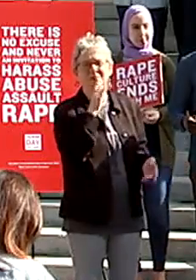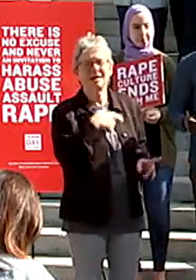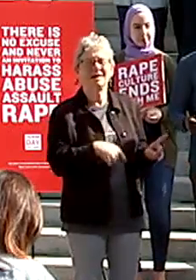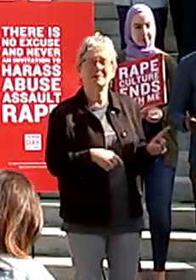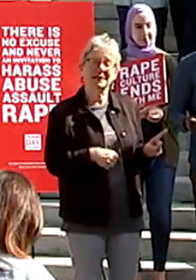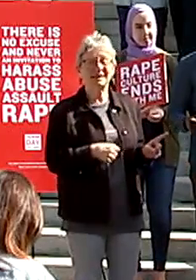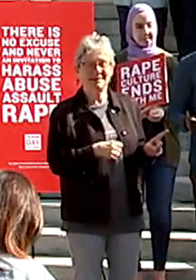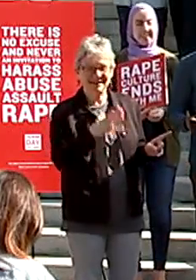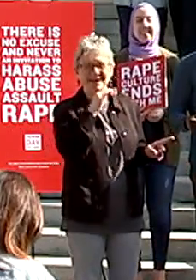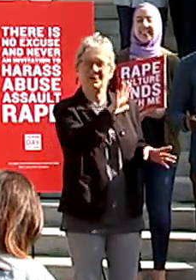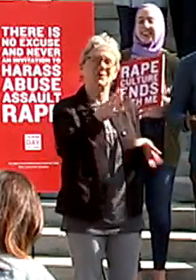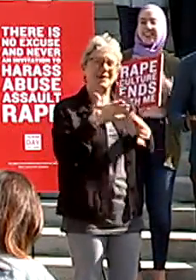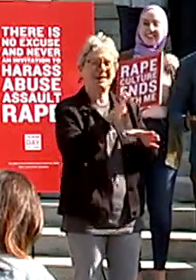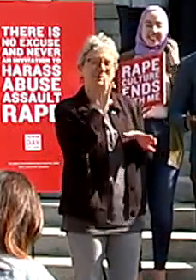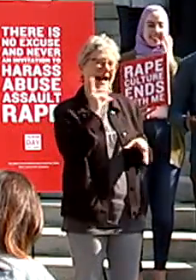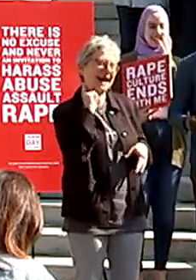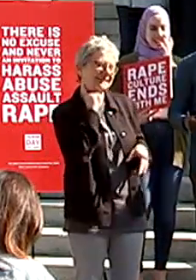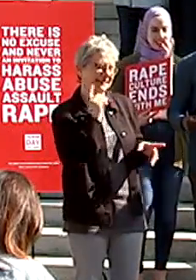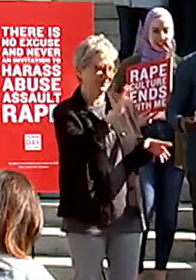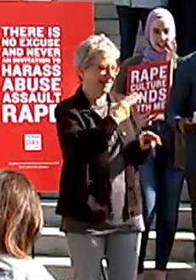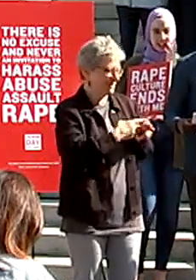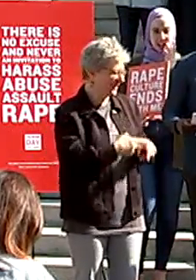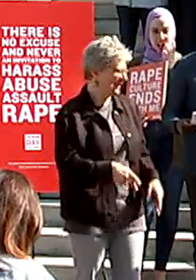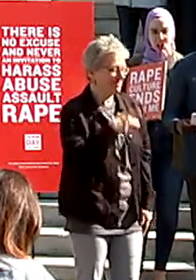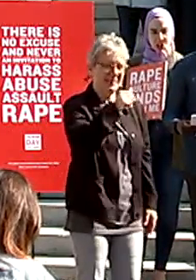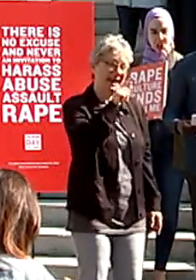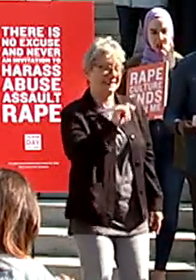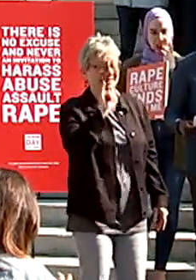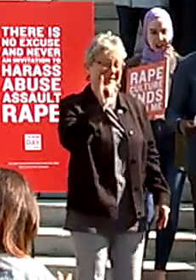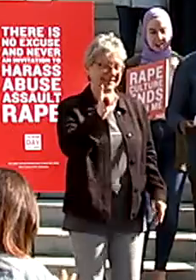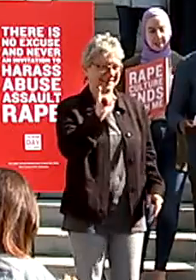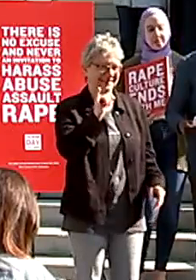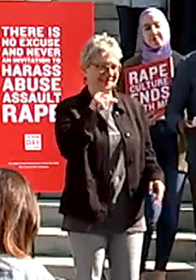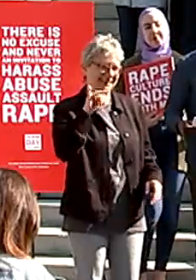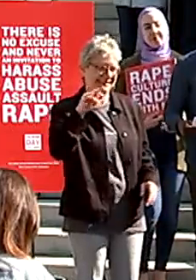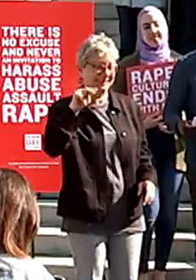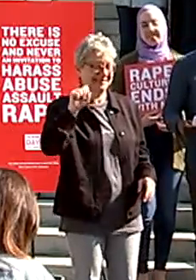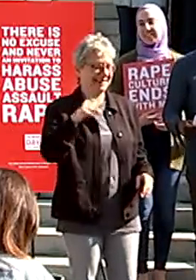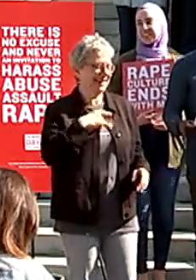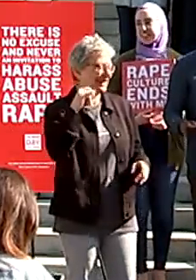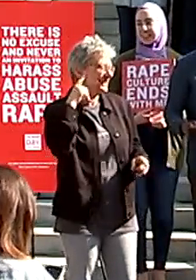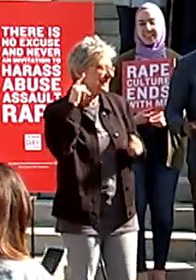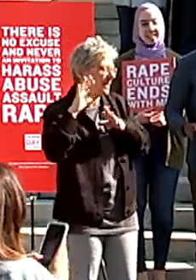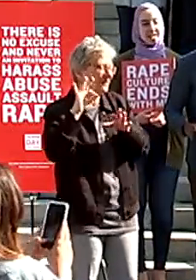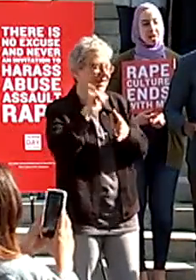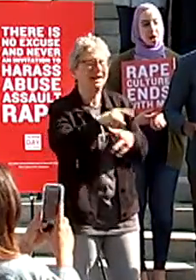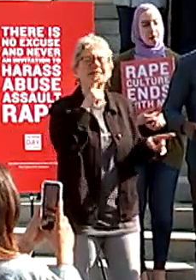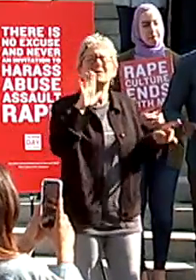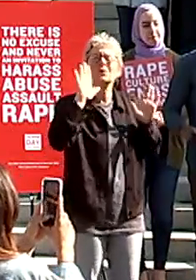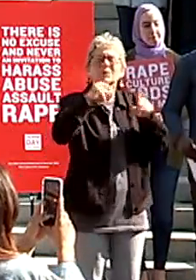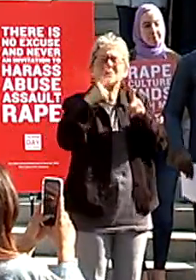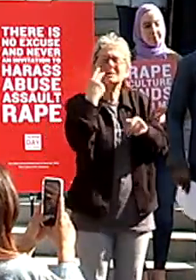Patty Giggins. I like that. I like that. I like the sound of that. Great to